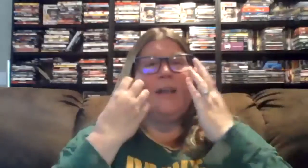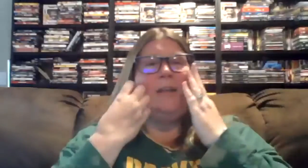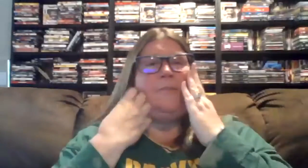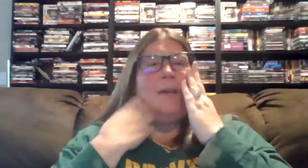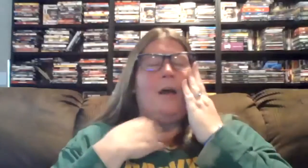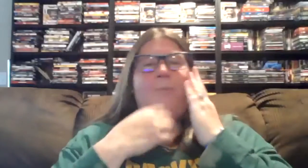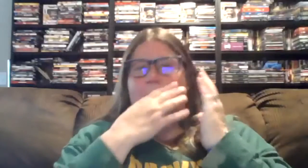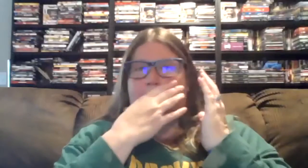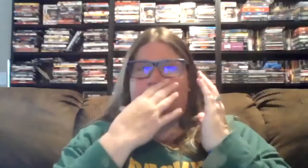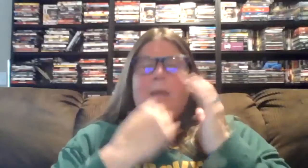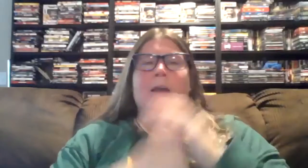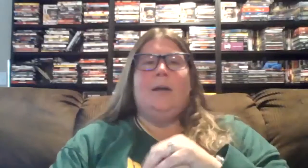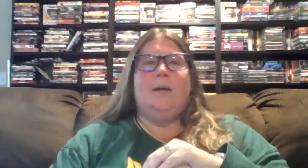of absorb.